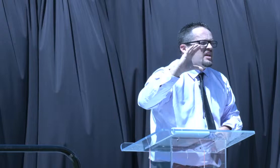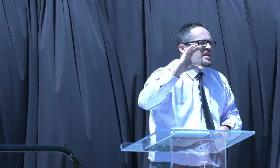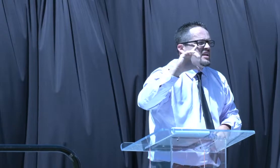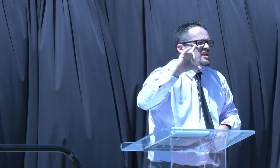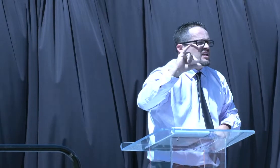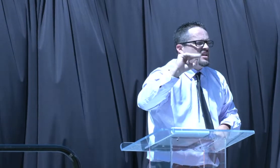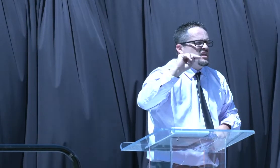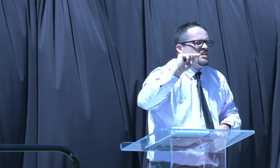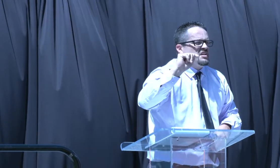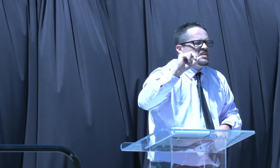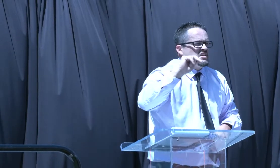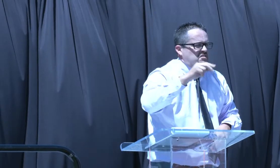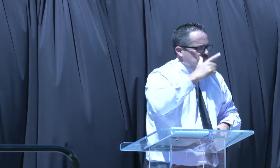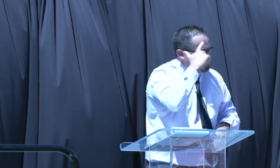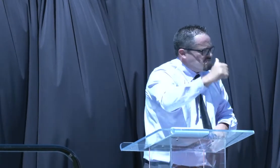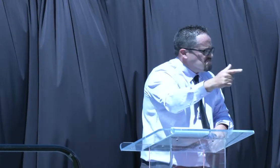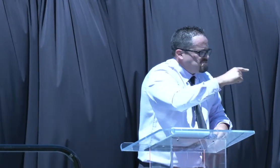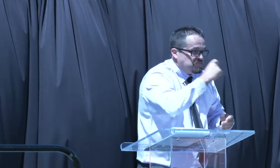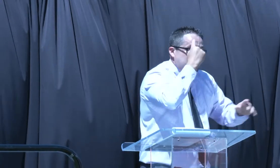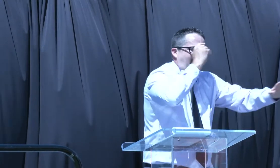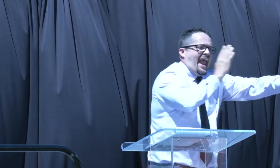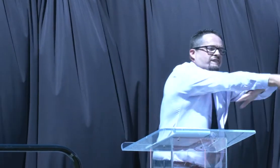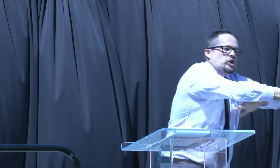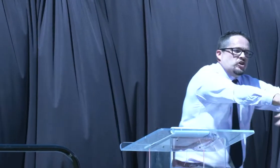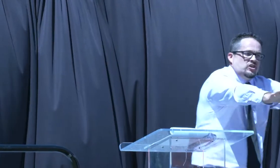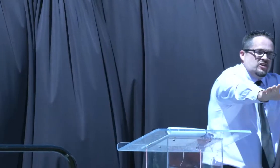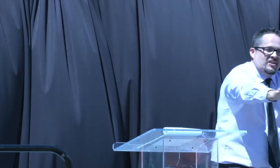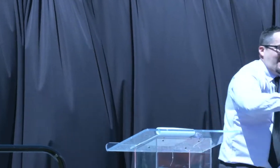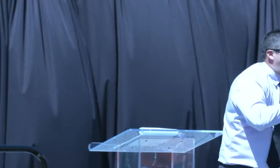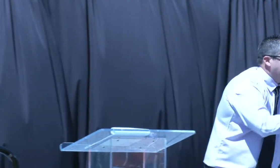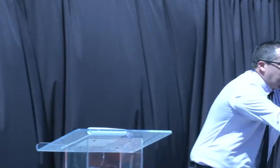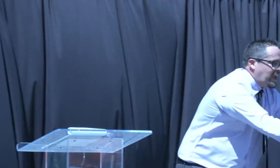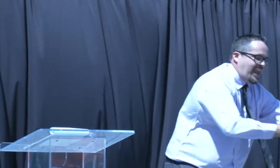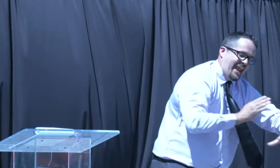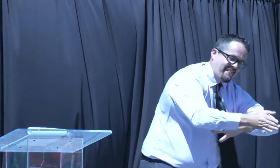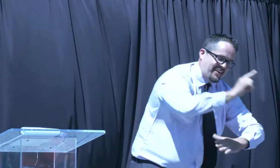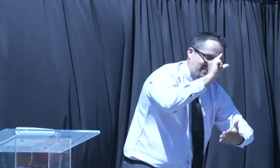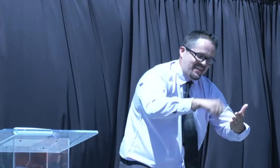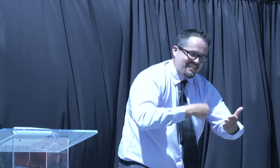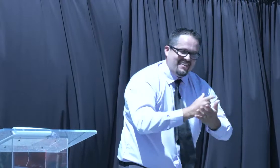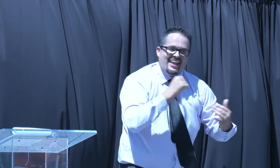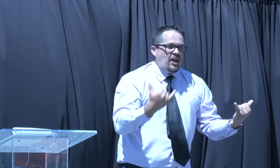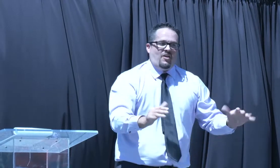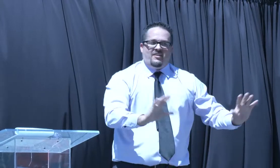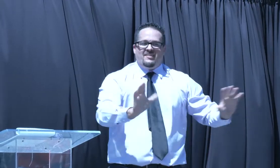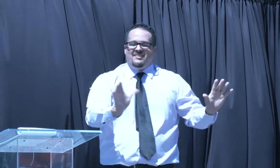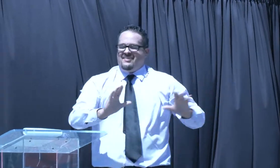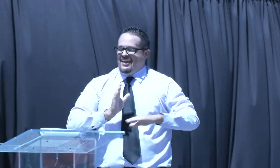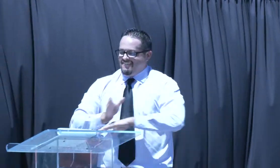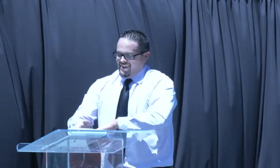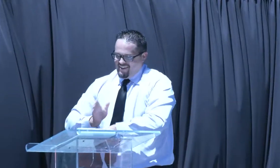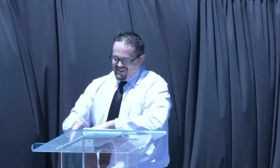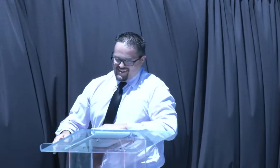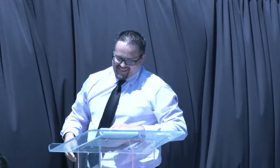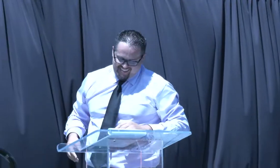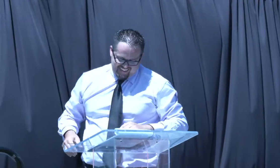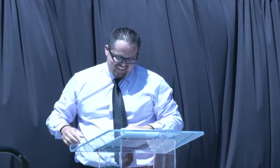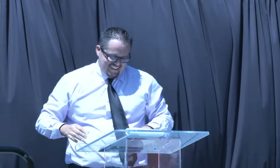Though obviously you weren't born then, so you may have to Google him later after the ceremony. Not during, after the ceremony.